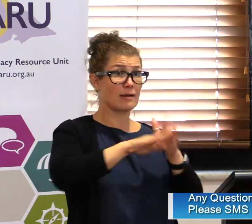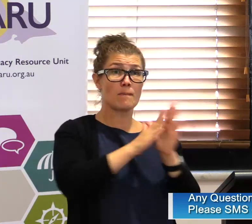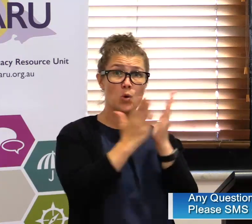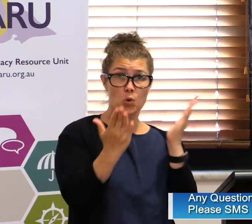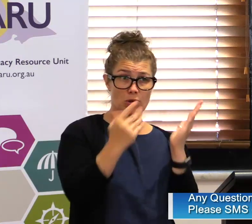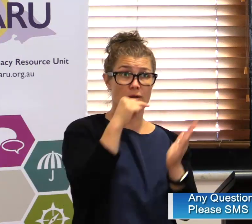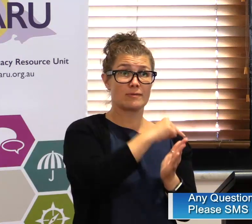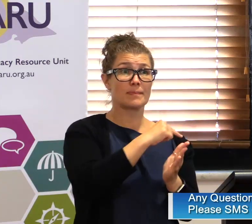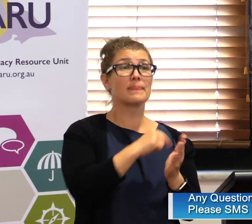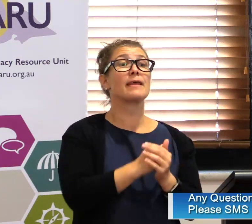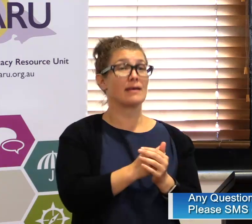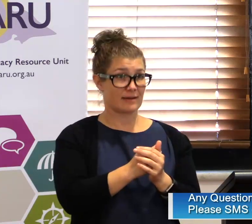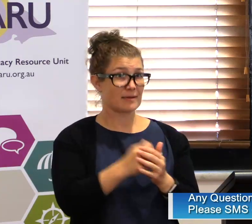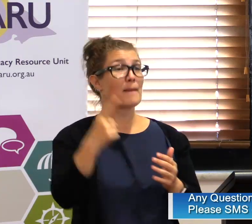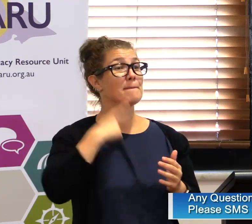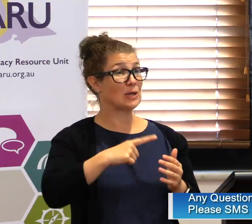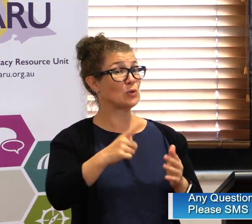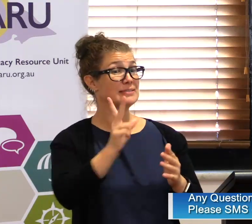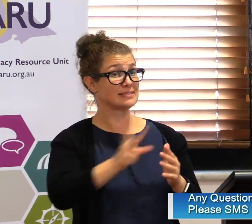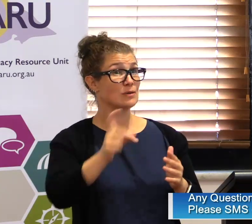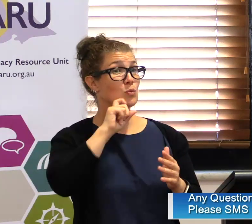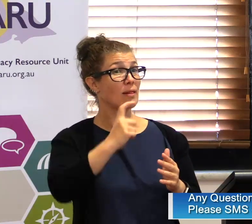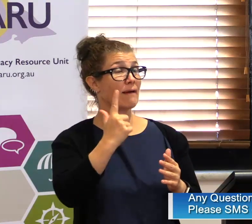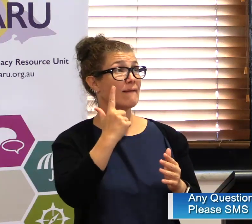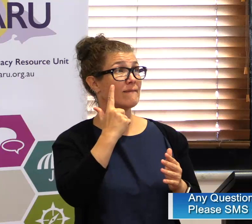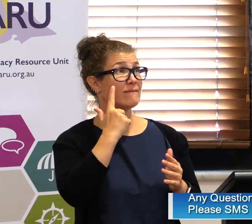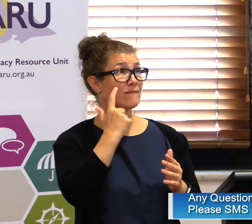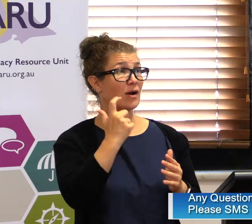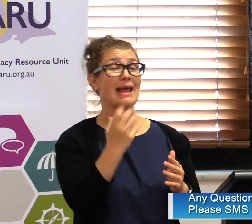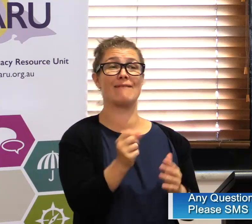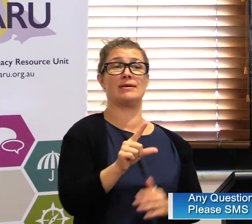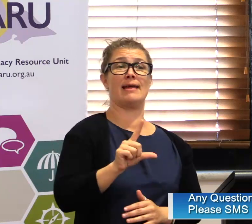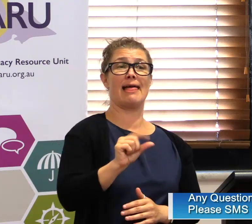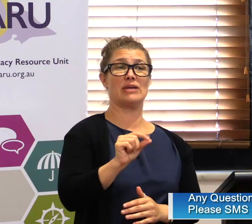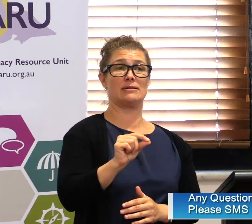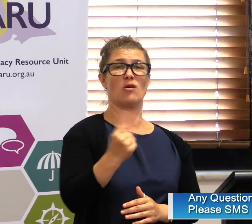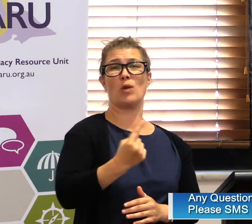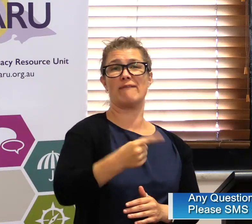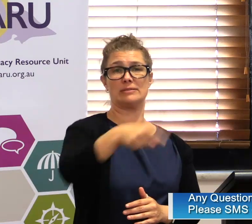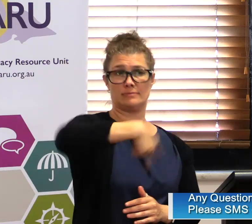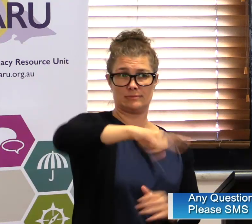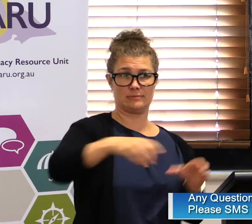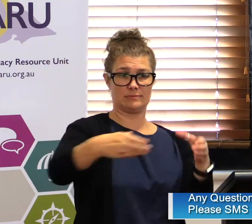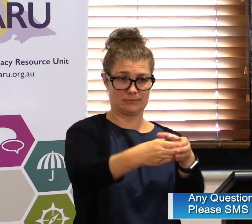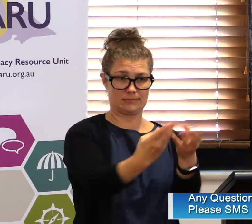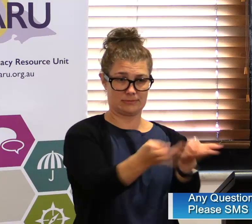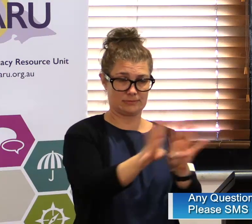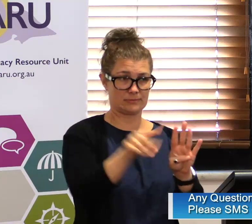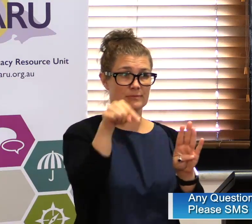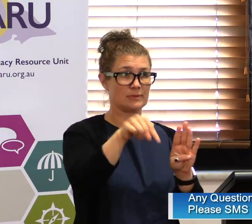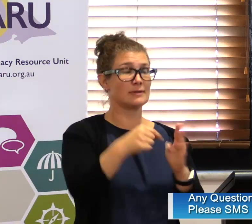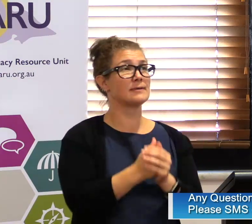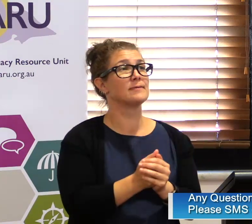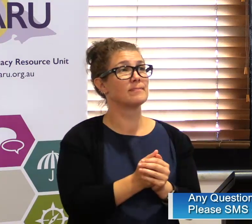because, again, we'll find this. So there was 11 of them. and the 11 people, and we did them